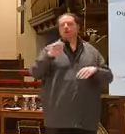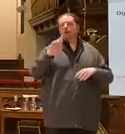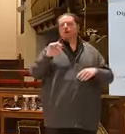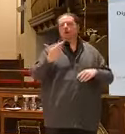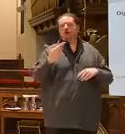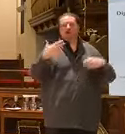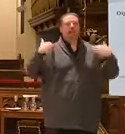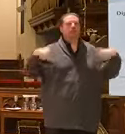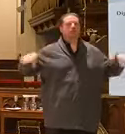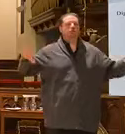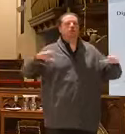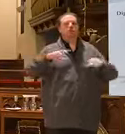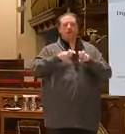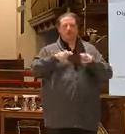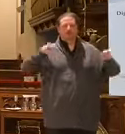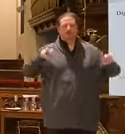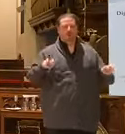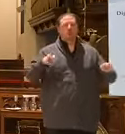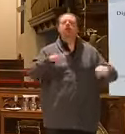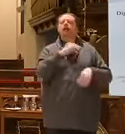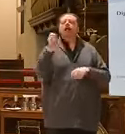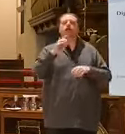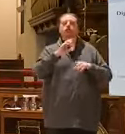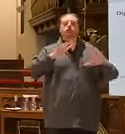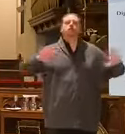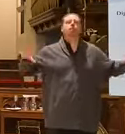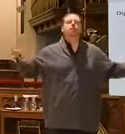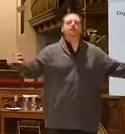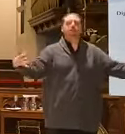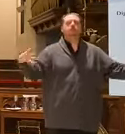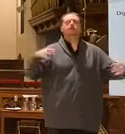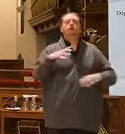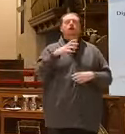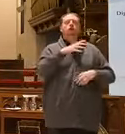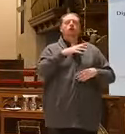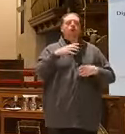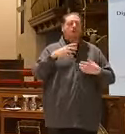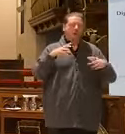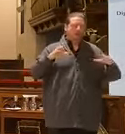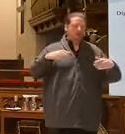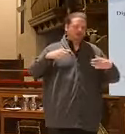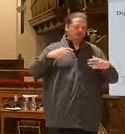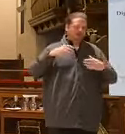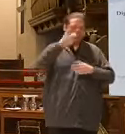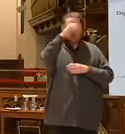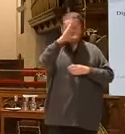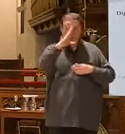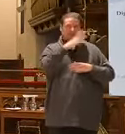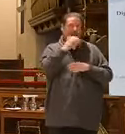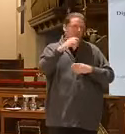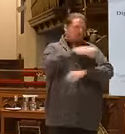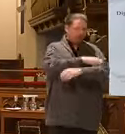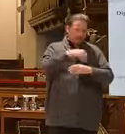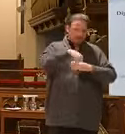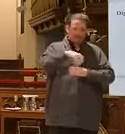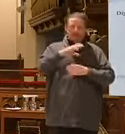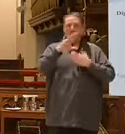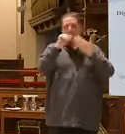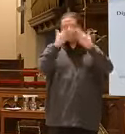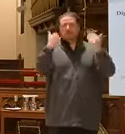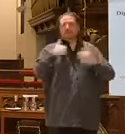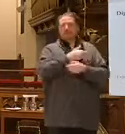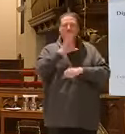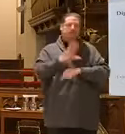archangels, with thrones and dominions, and with all the hosts and powers of heaven, we sing the hymn of your glory,